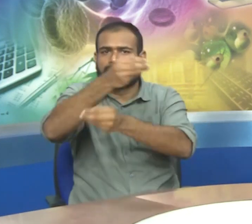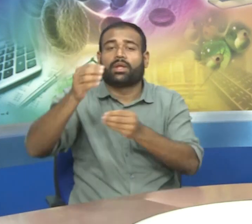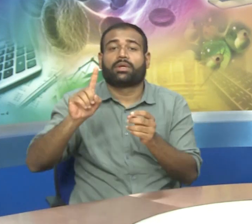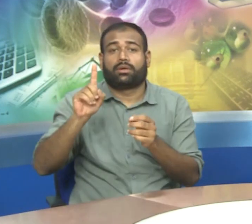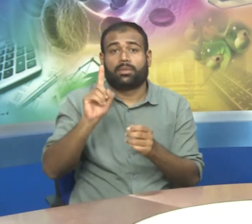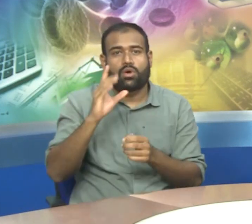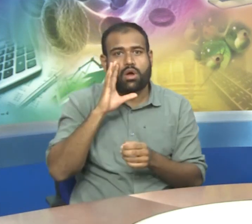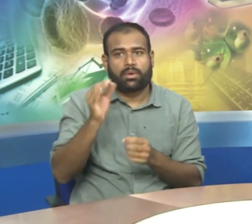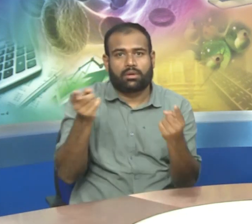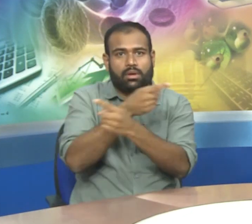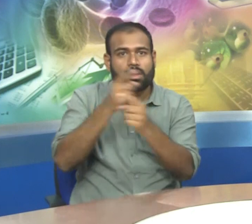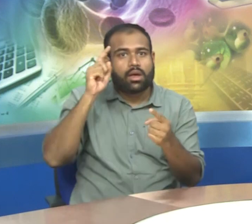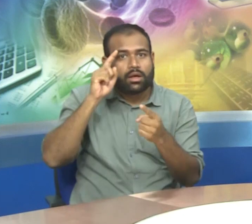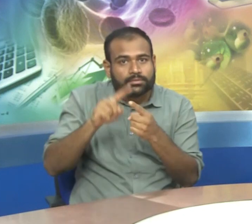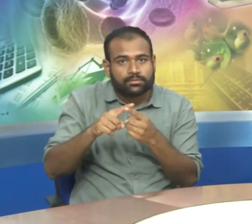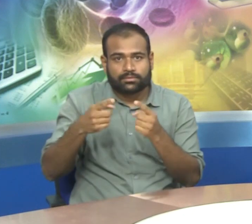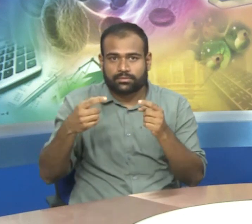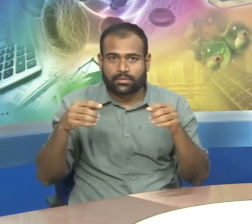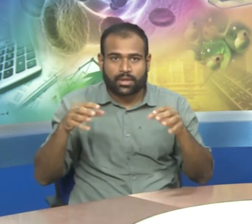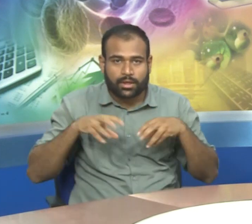on the interlibrary loan,